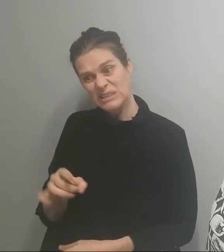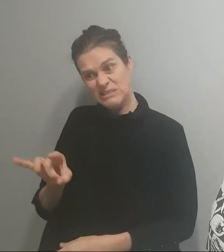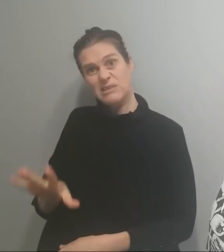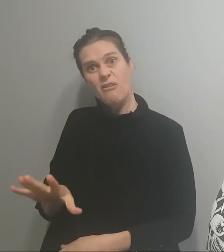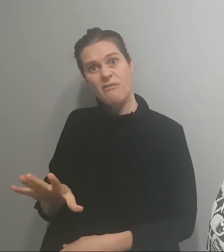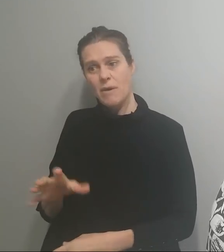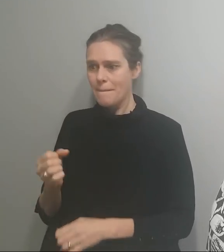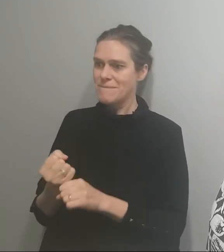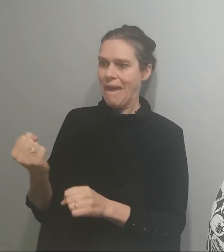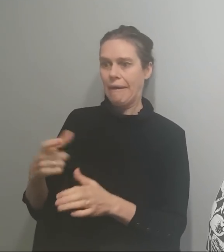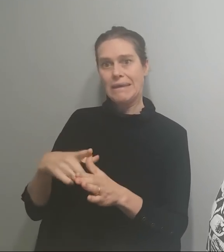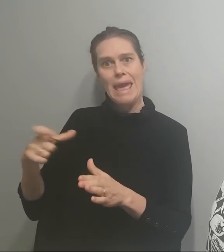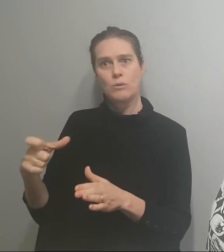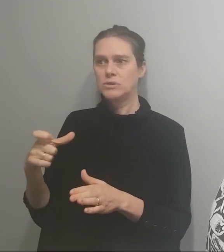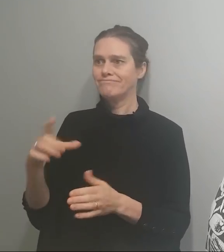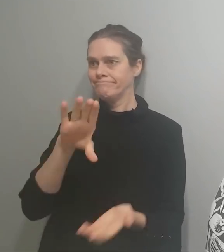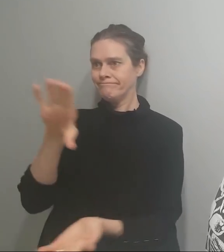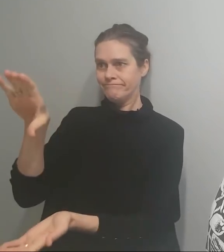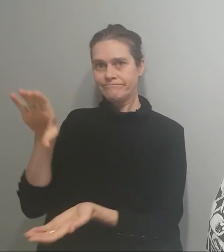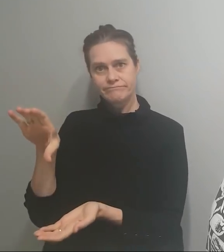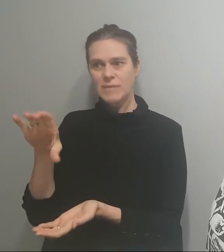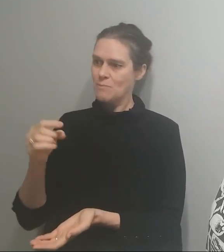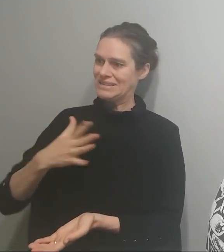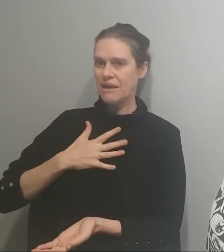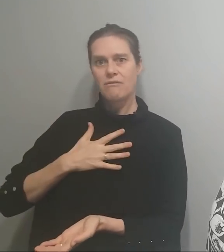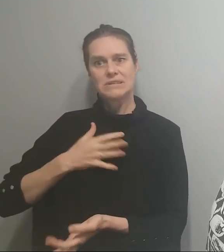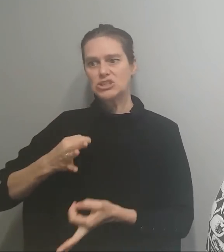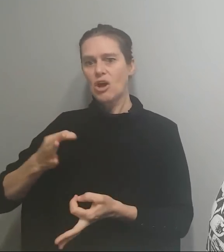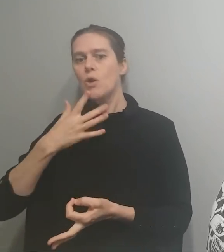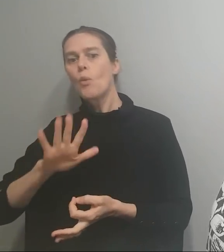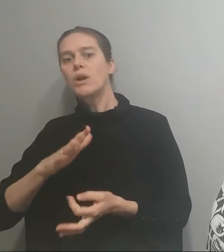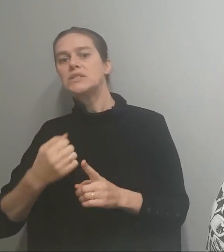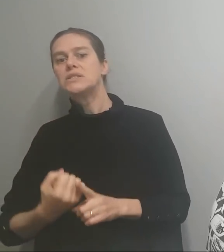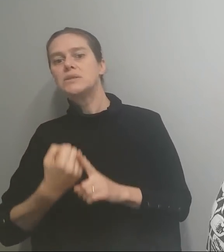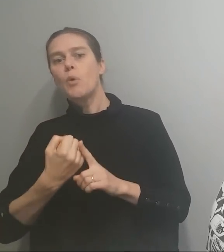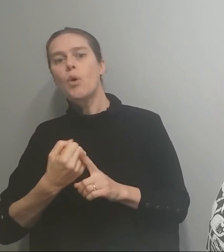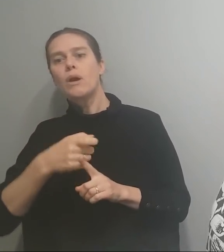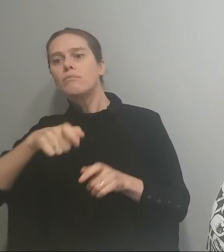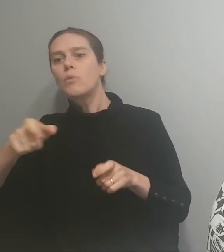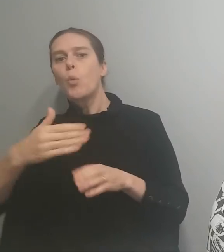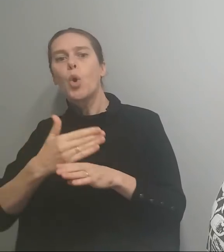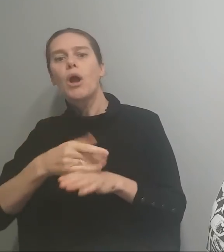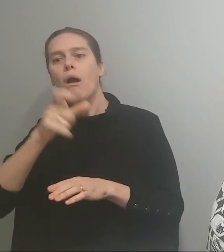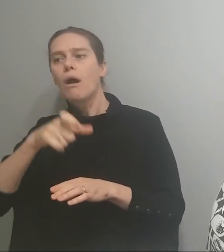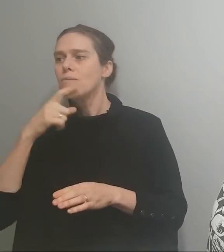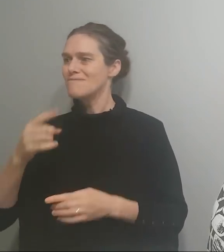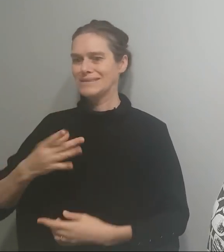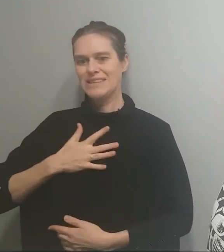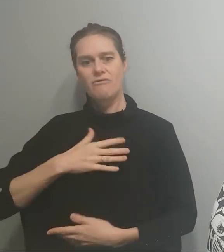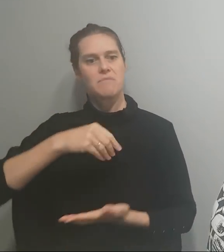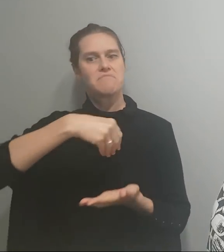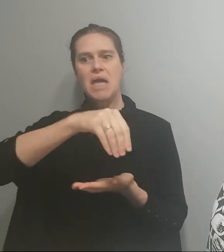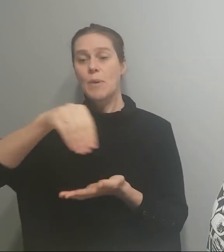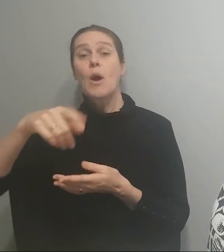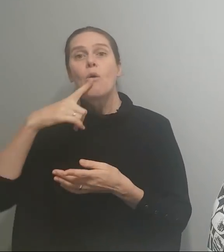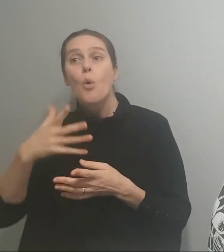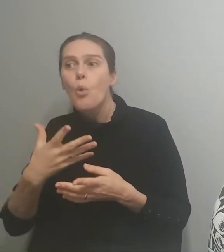including employing support workers, or using somebody in the community like an